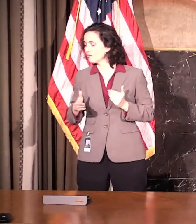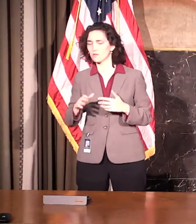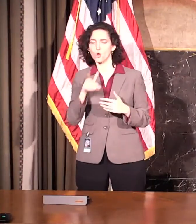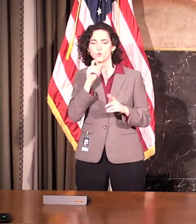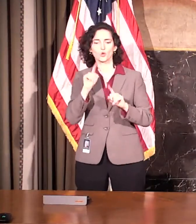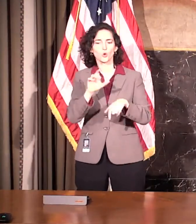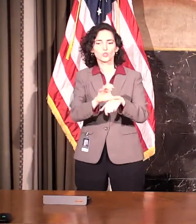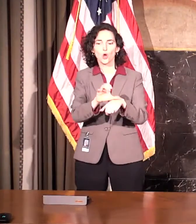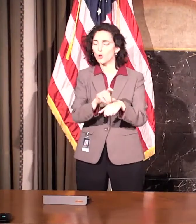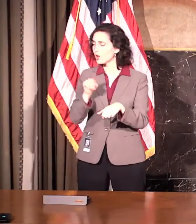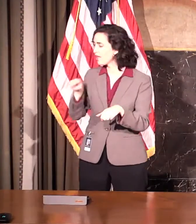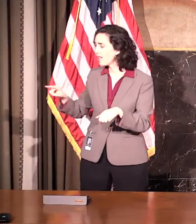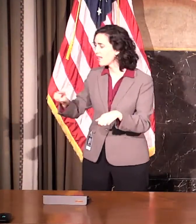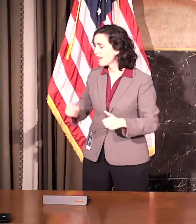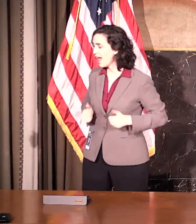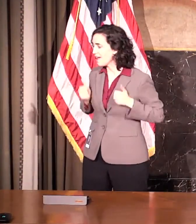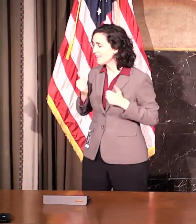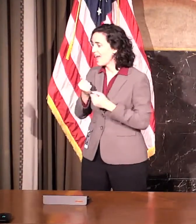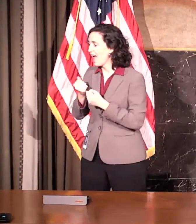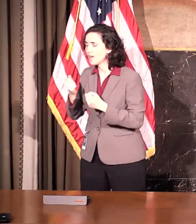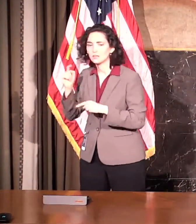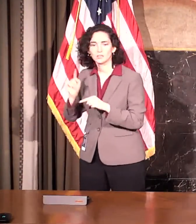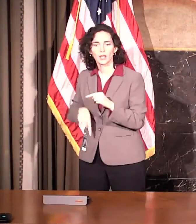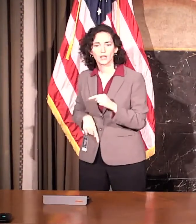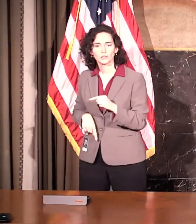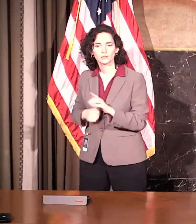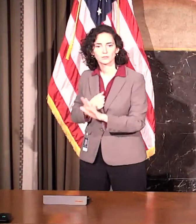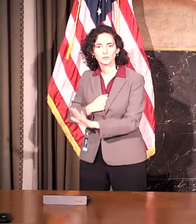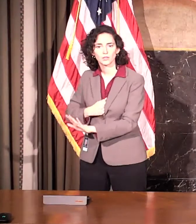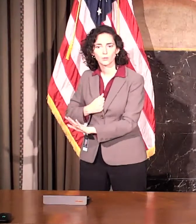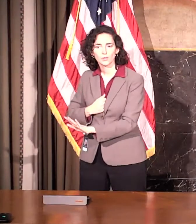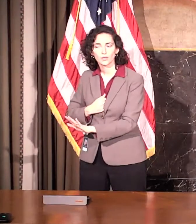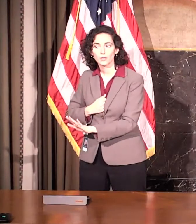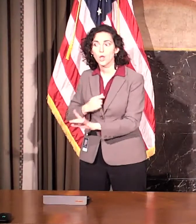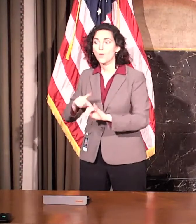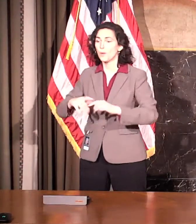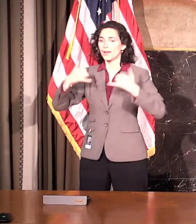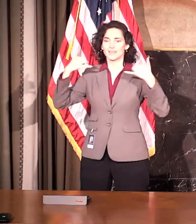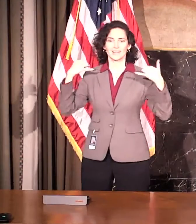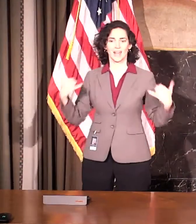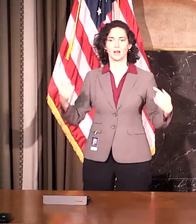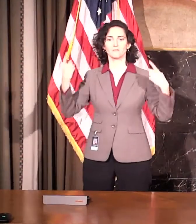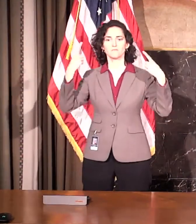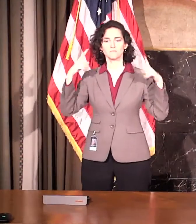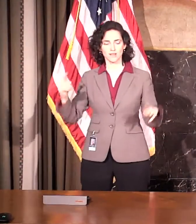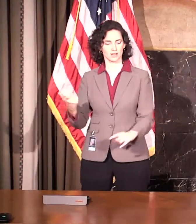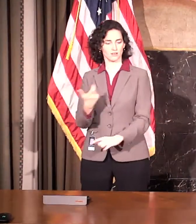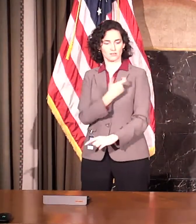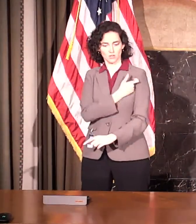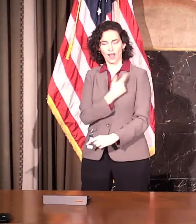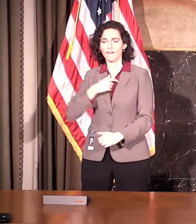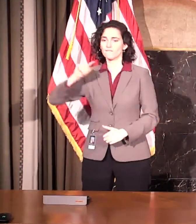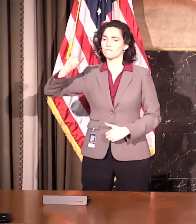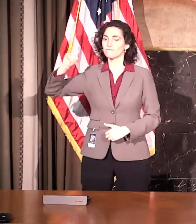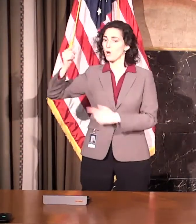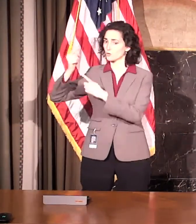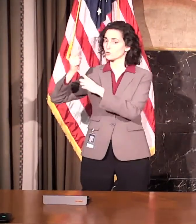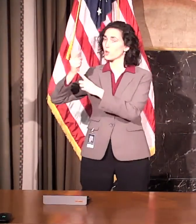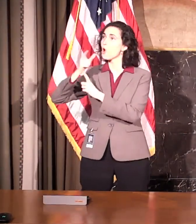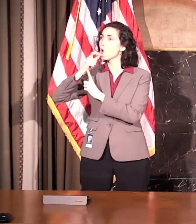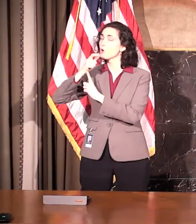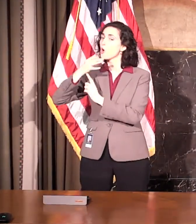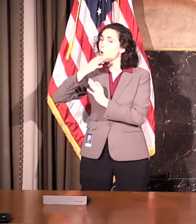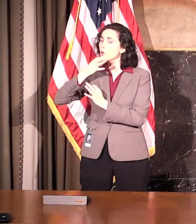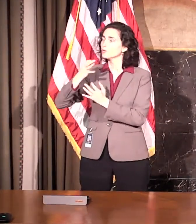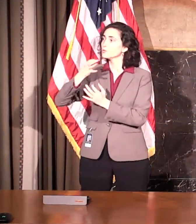couldn't save, but we now have the first of what we hope are many vaccines that can hopefully help us